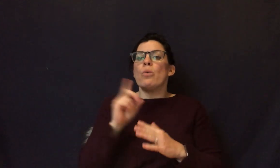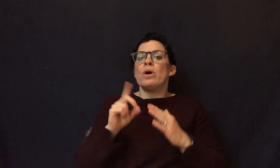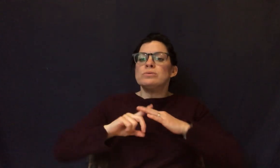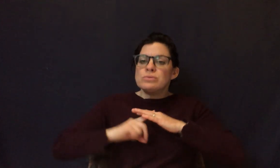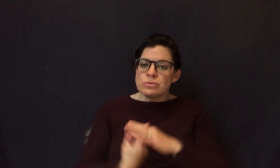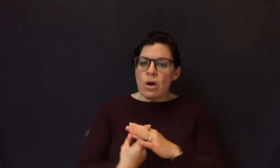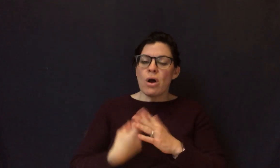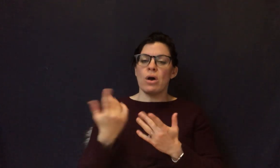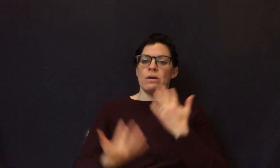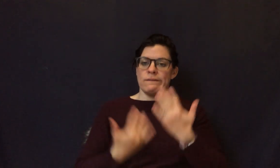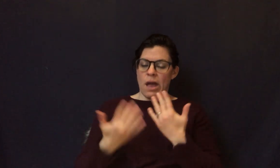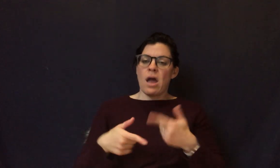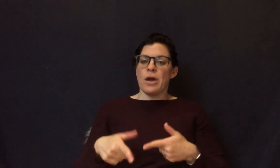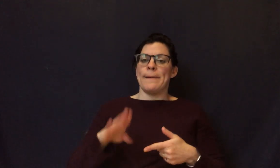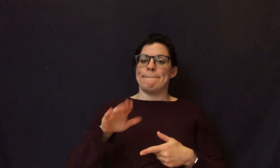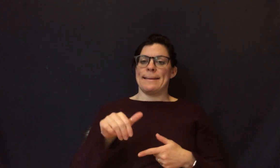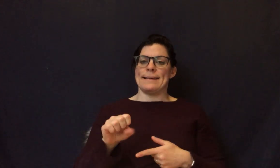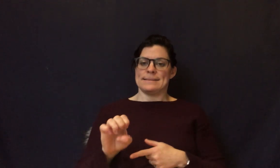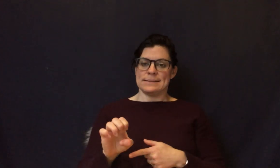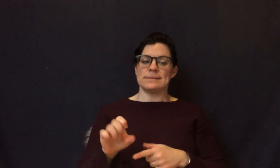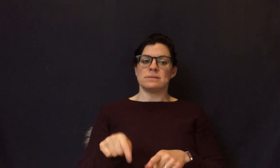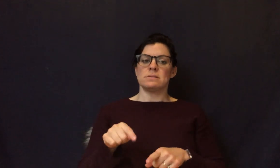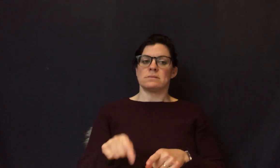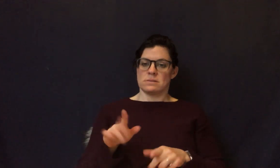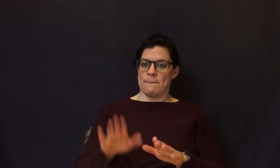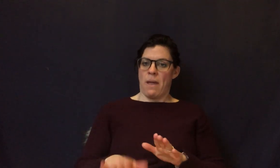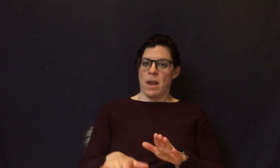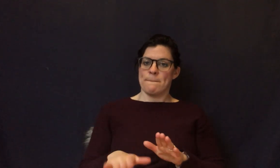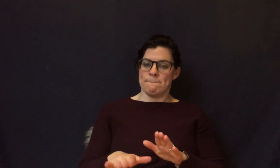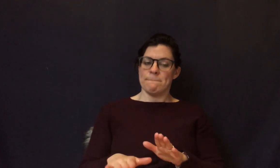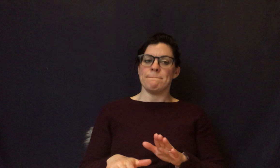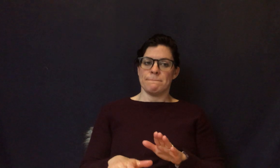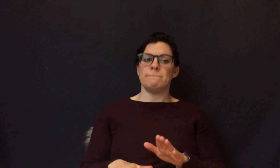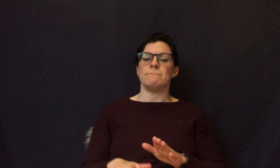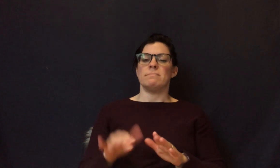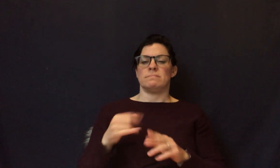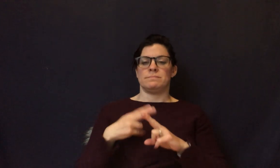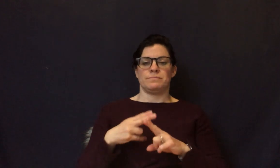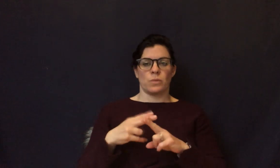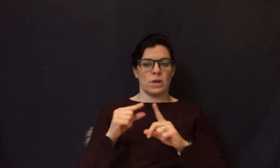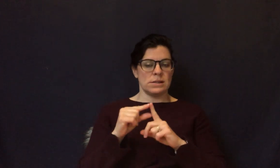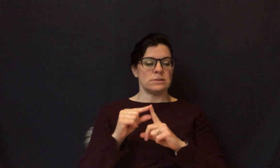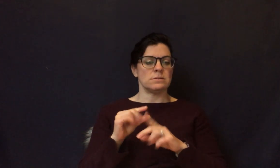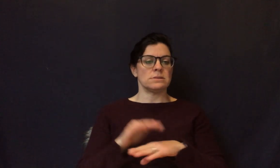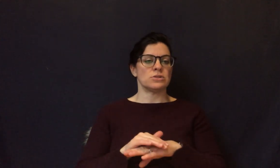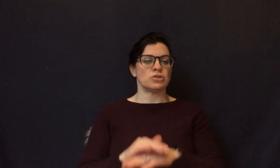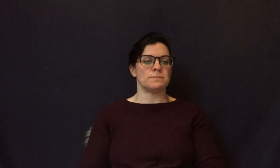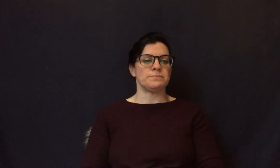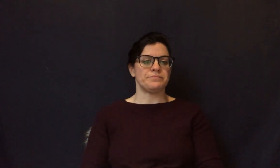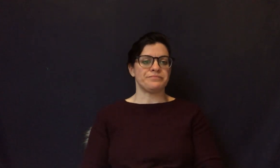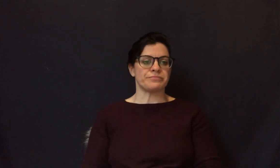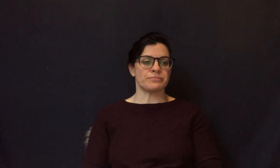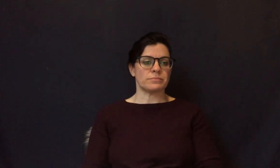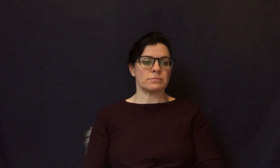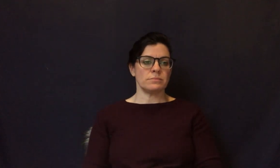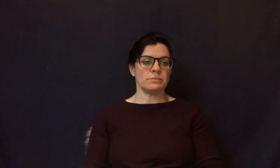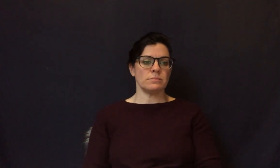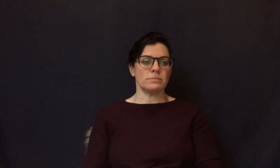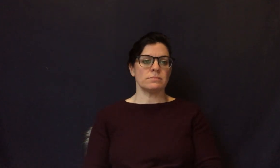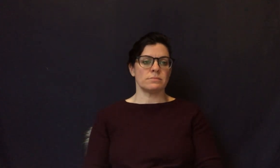fuel is, and you want to start hitting it right there. So what's the third, or I'm sorry, the third. What's the first S